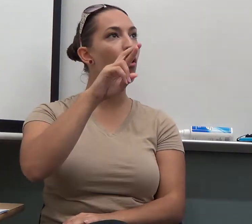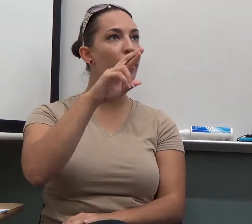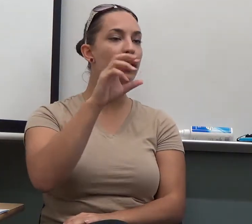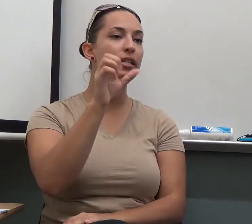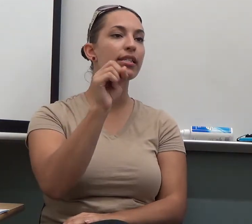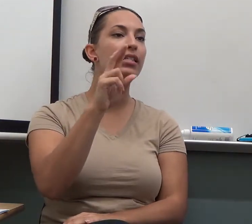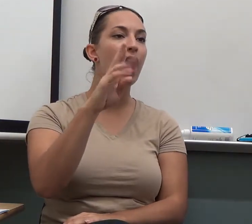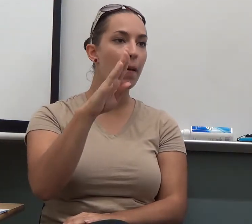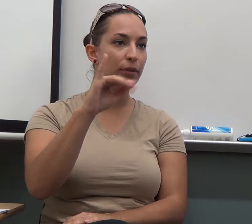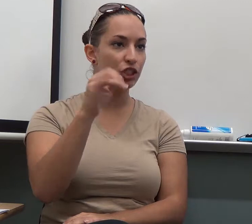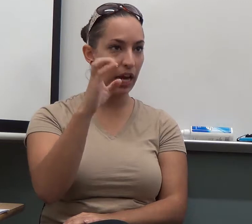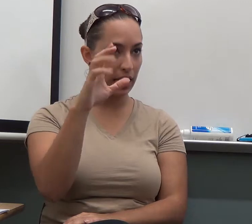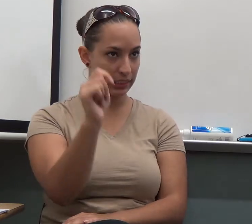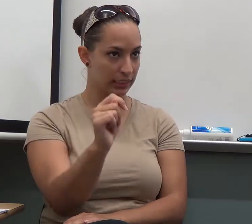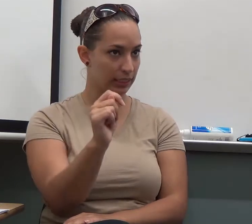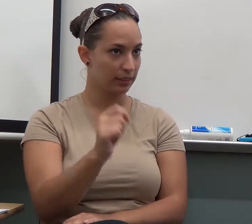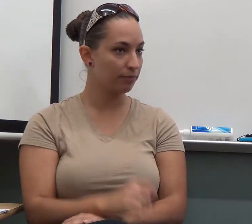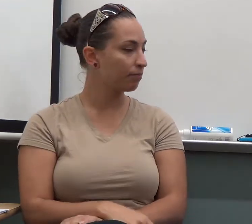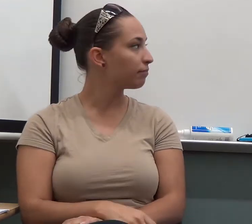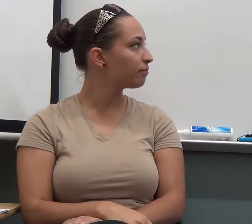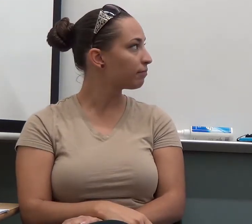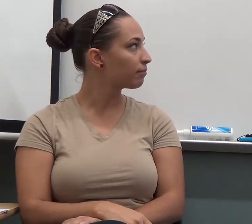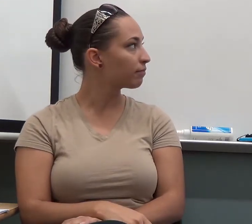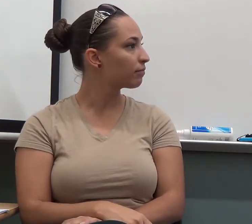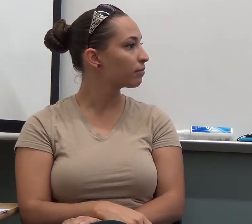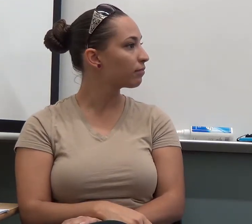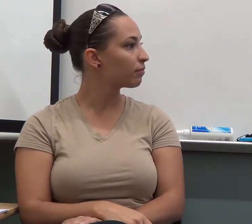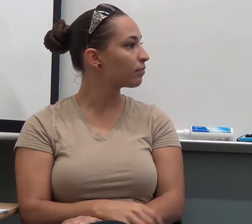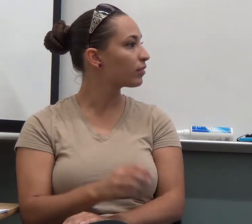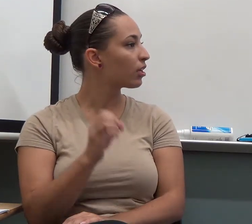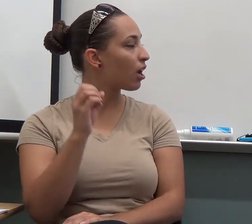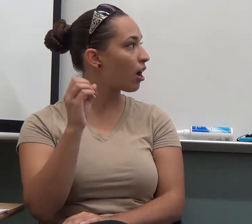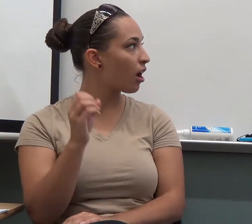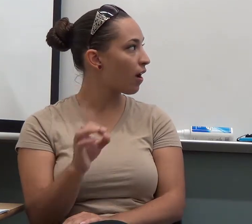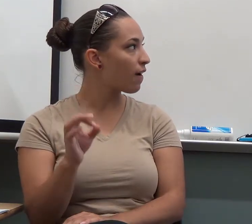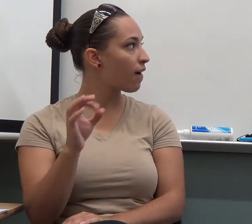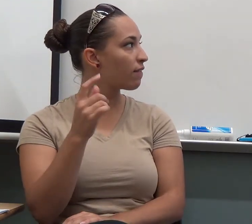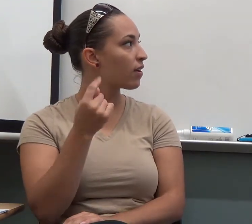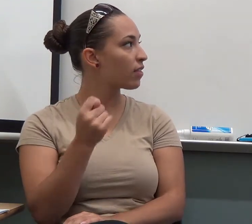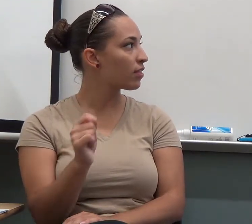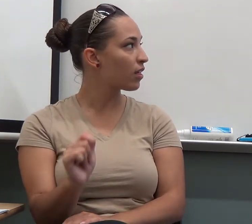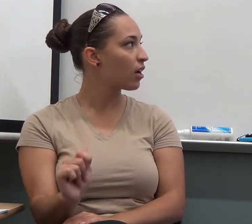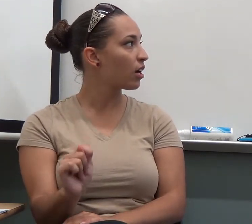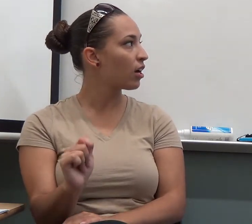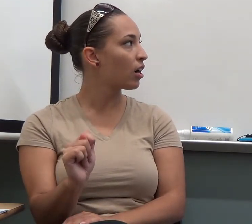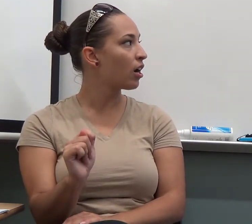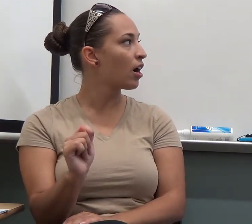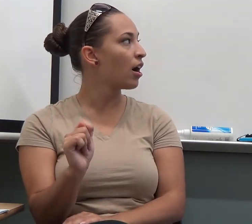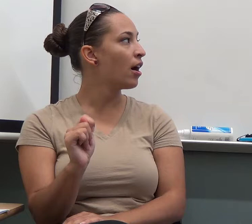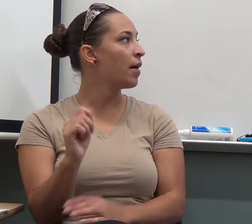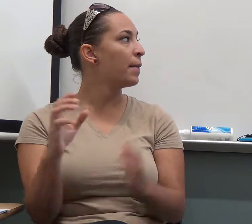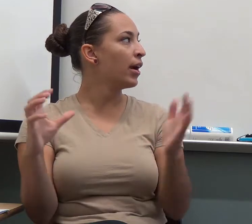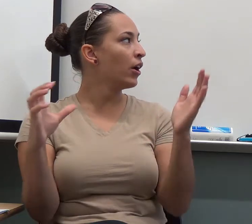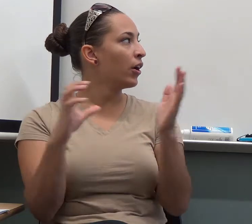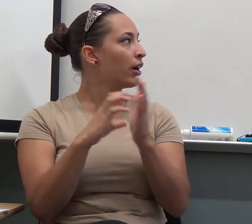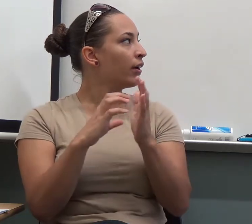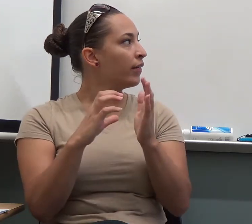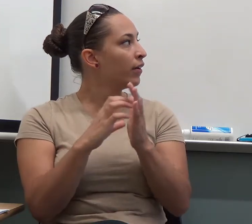Okay, the topic or subject of the paragraph.